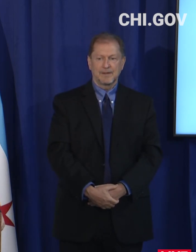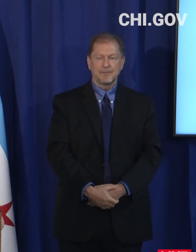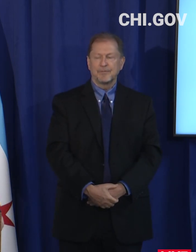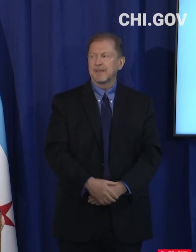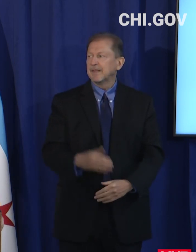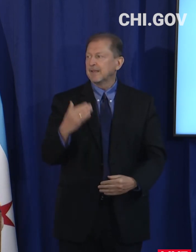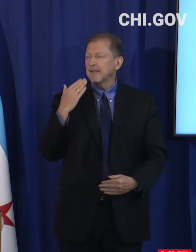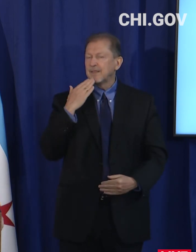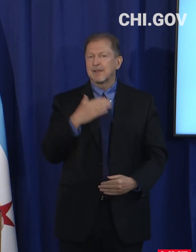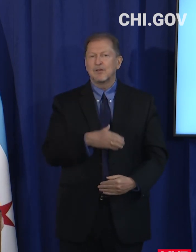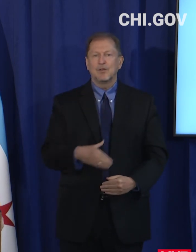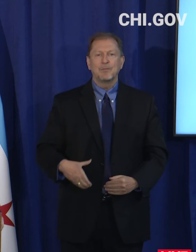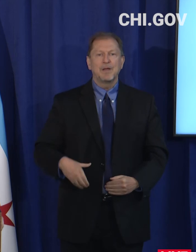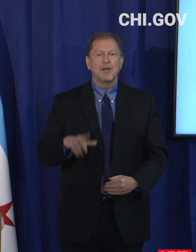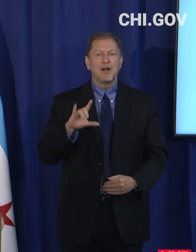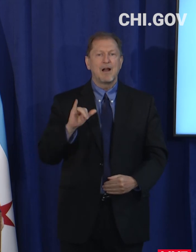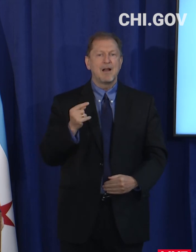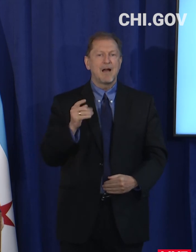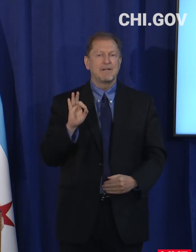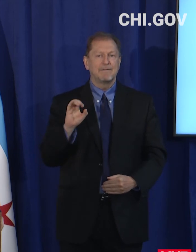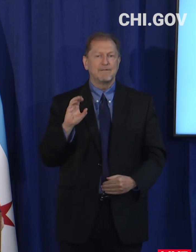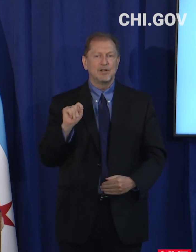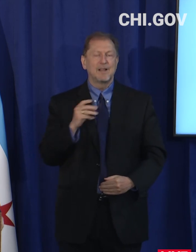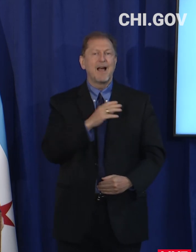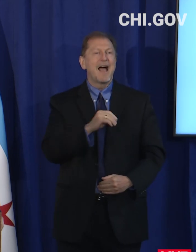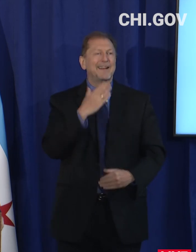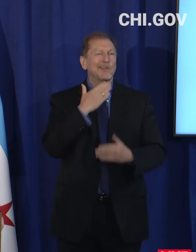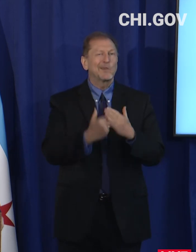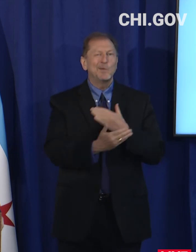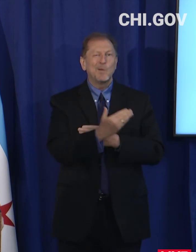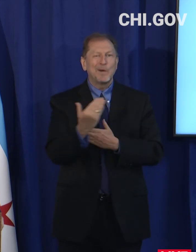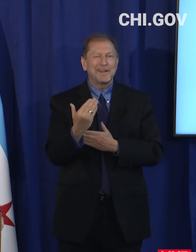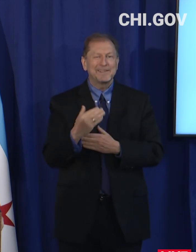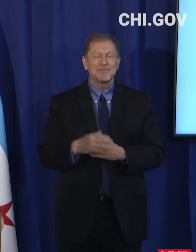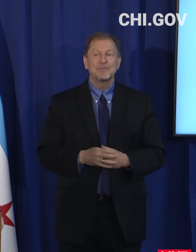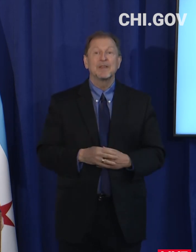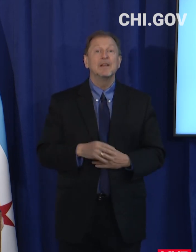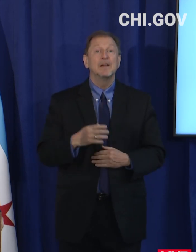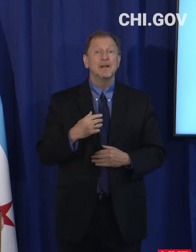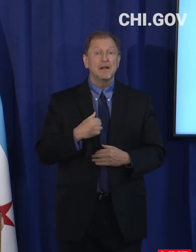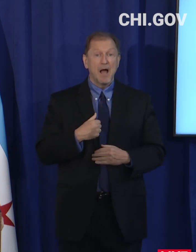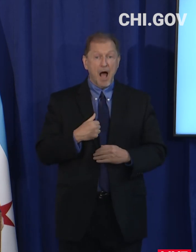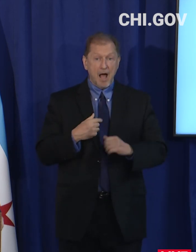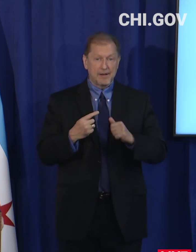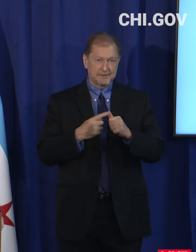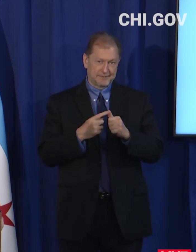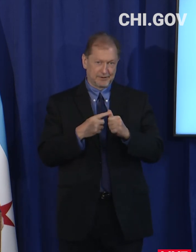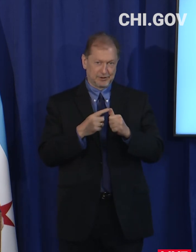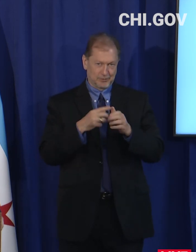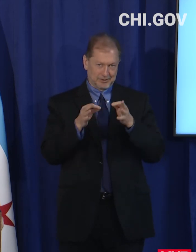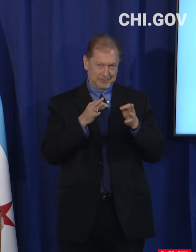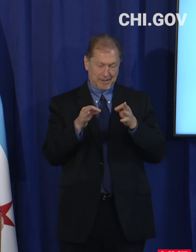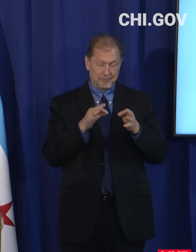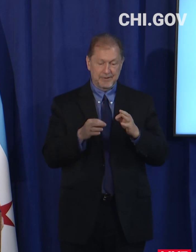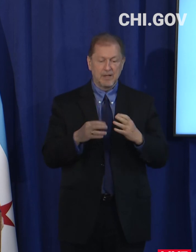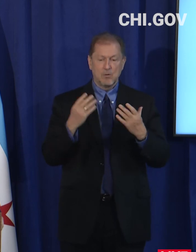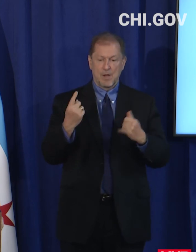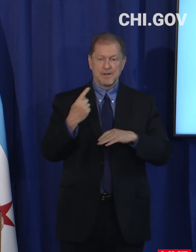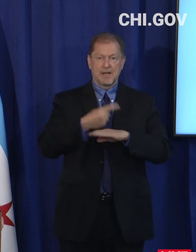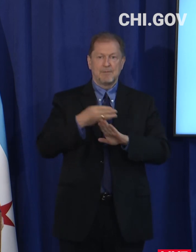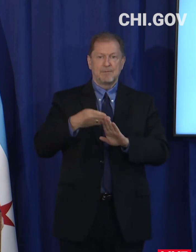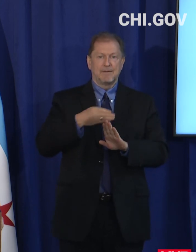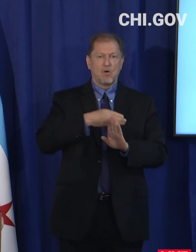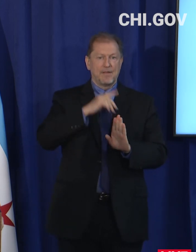Thank you, Mayor Lightfoot, and good morning, everyone. I would like to start on this day before Thanksgiving by thanking